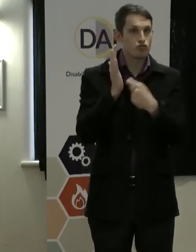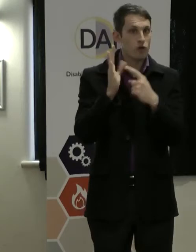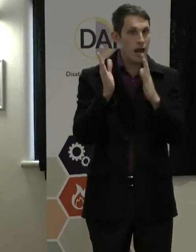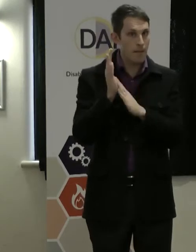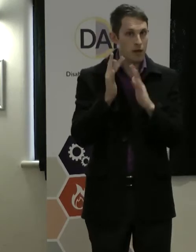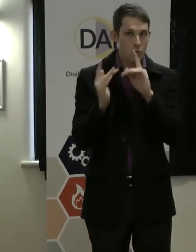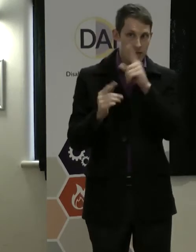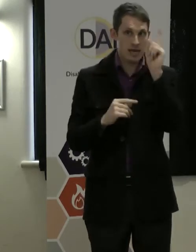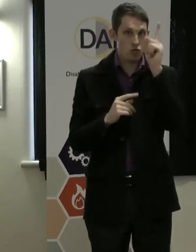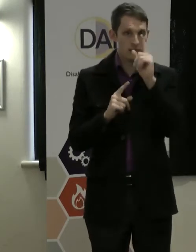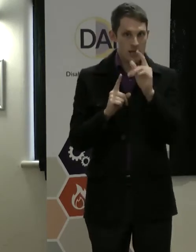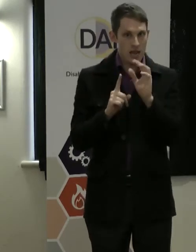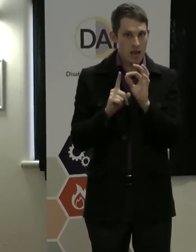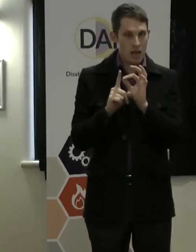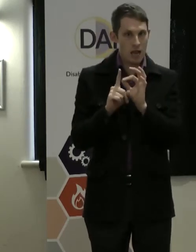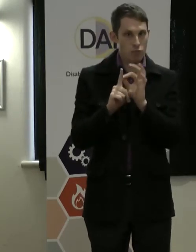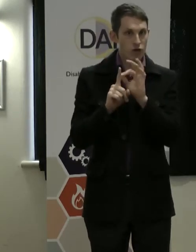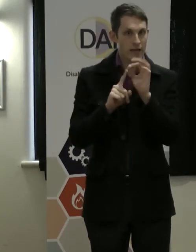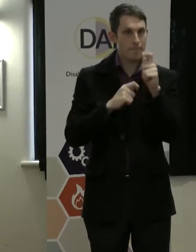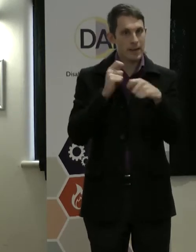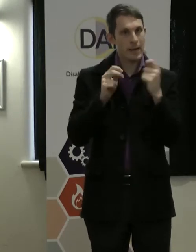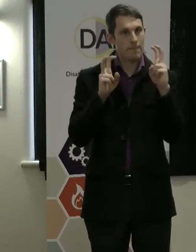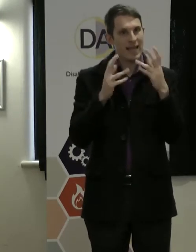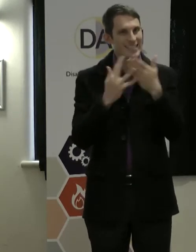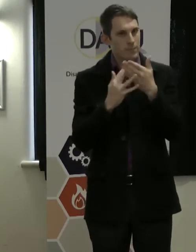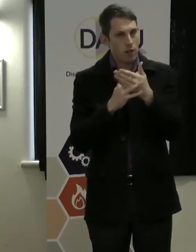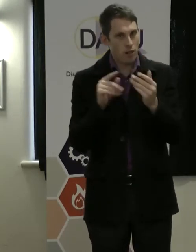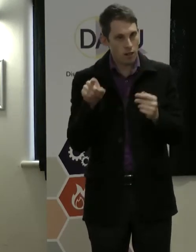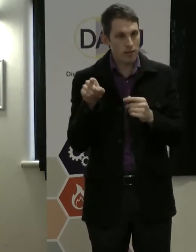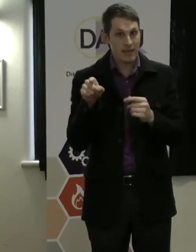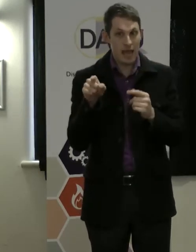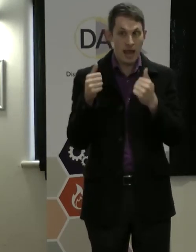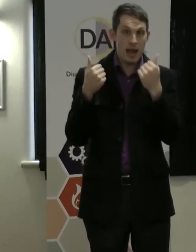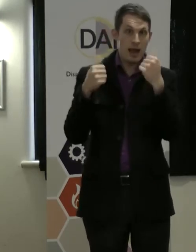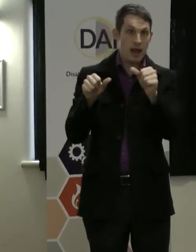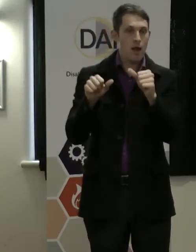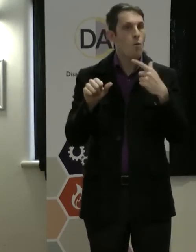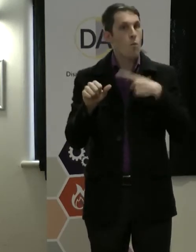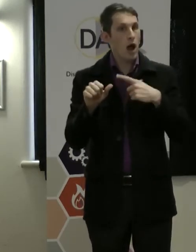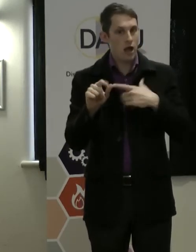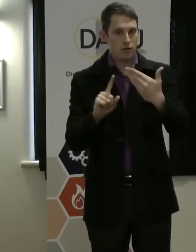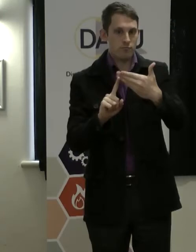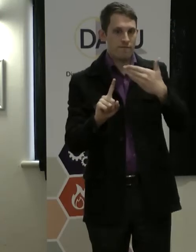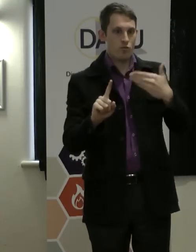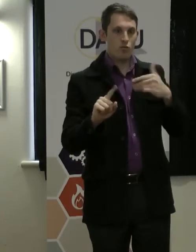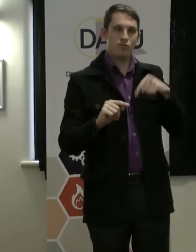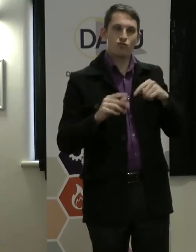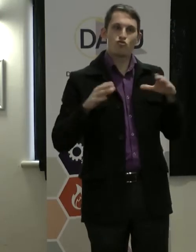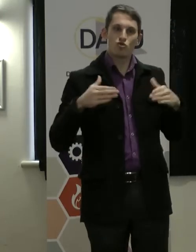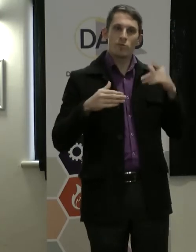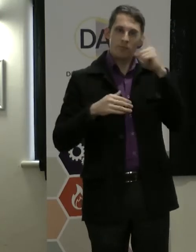being upgraded to become accessible, that only occurred because a group of people